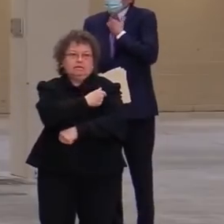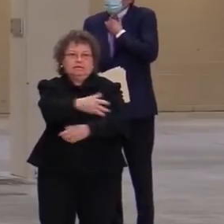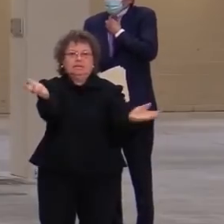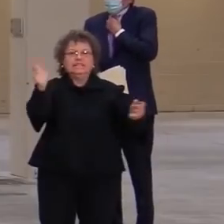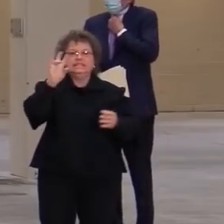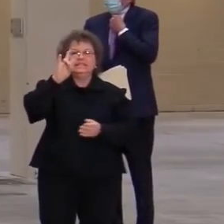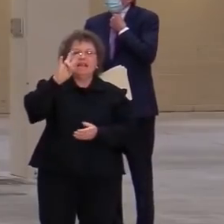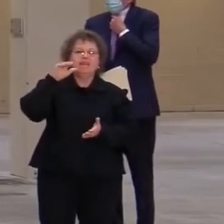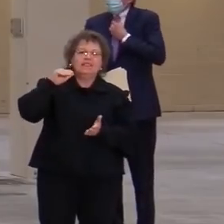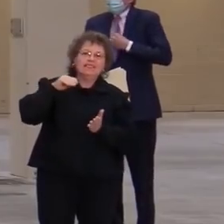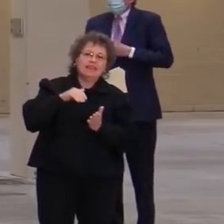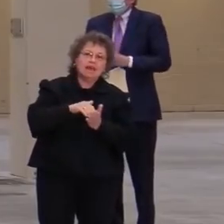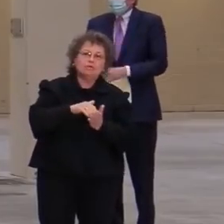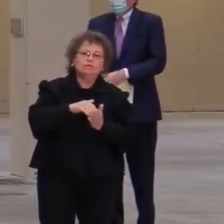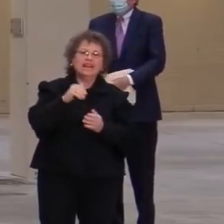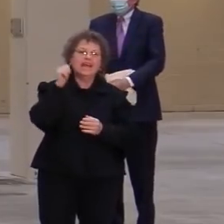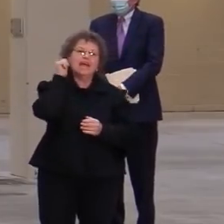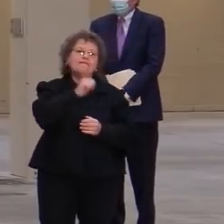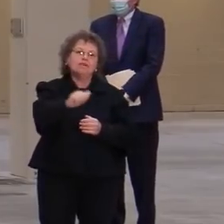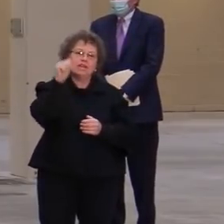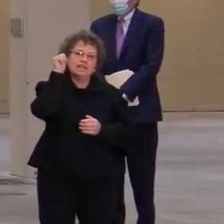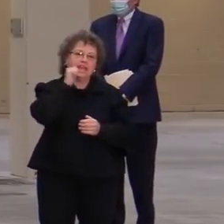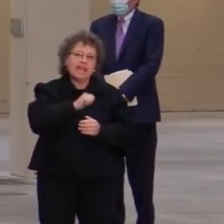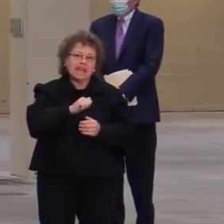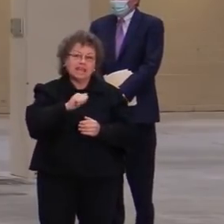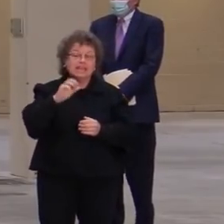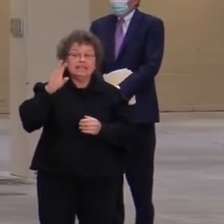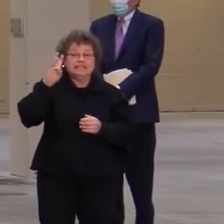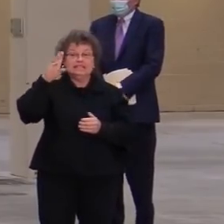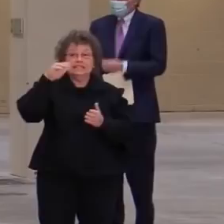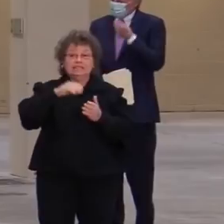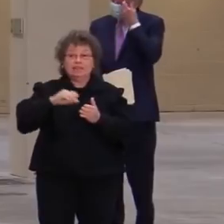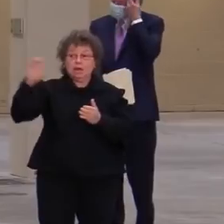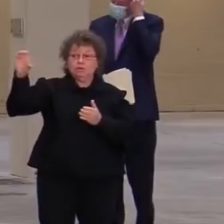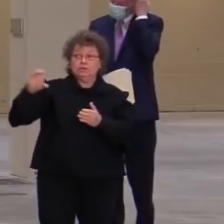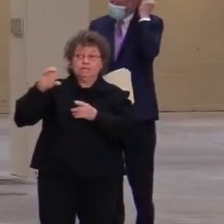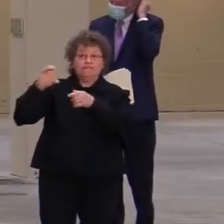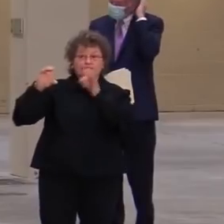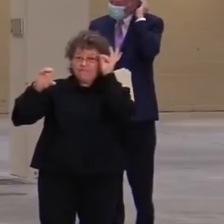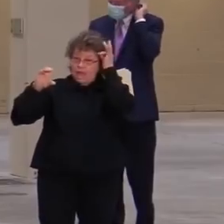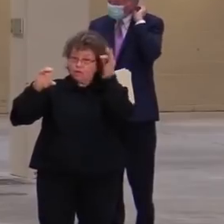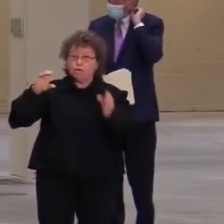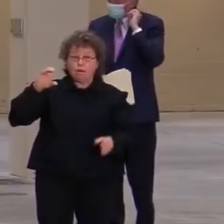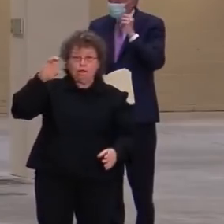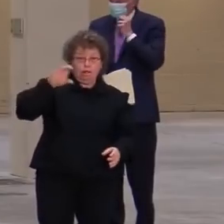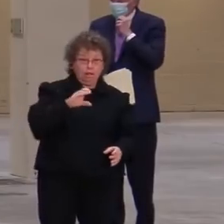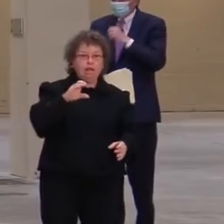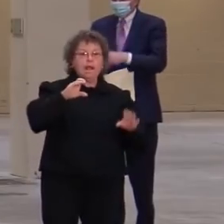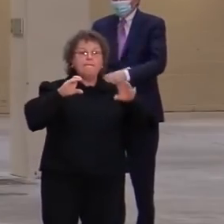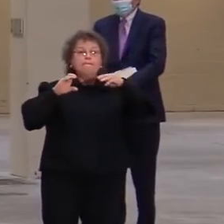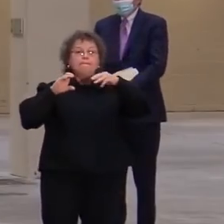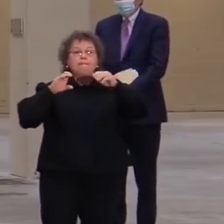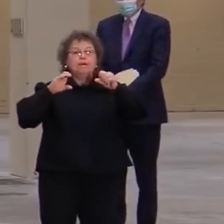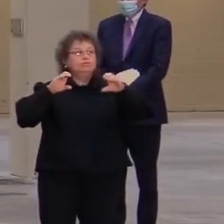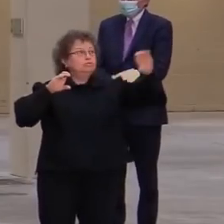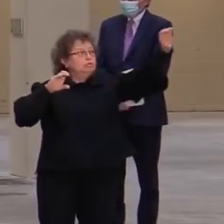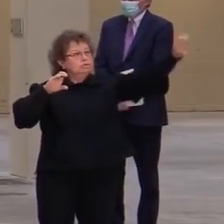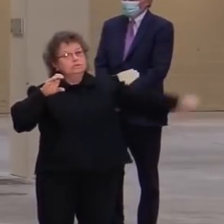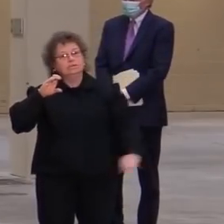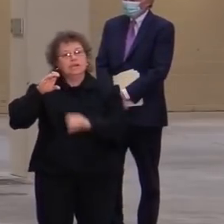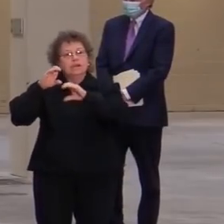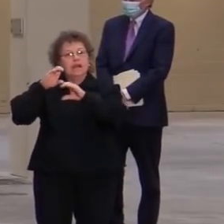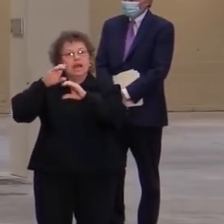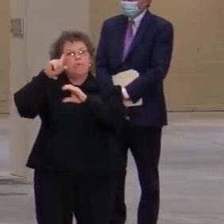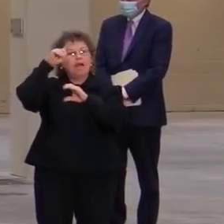7,000 doses a day, with 6,000 doses being provided from the federal government on top of the 1,000 doses the site currently